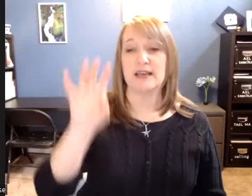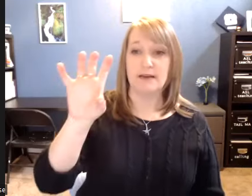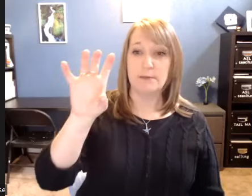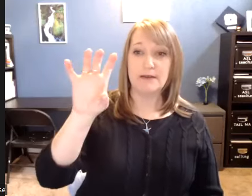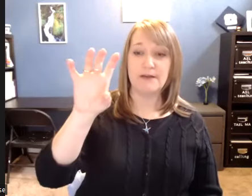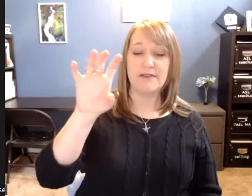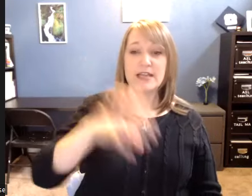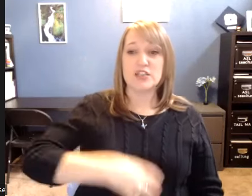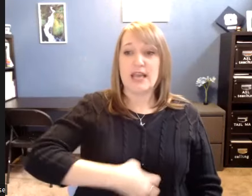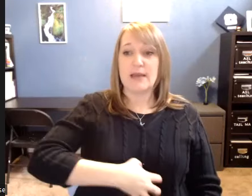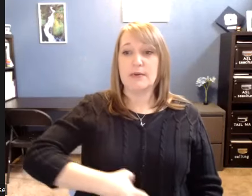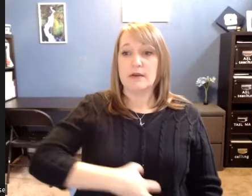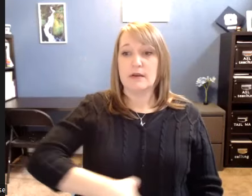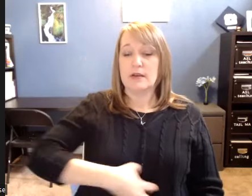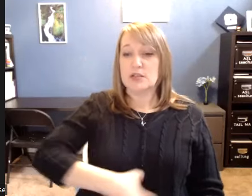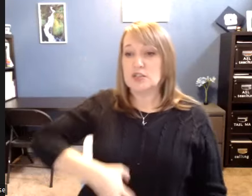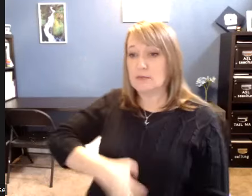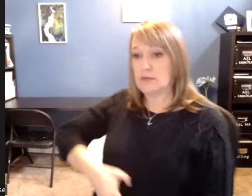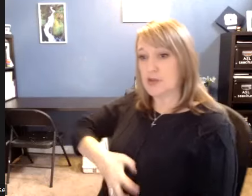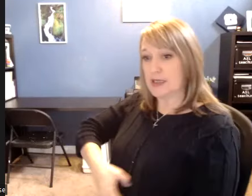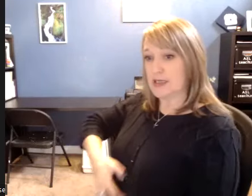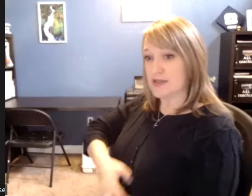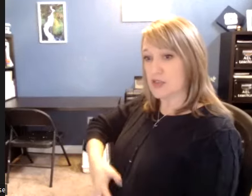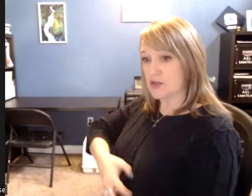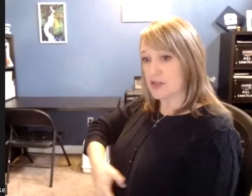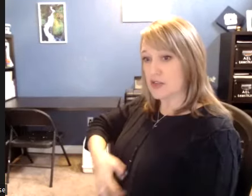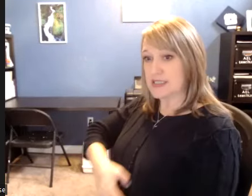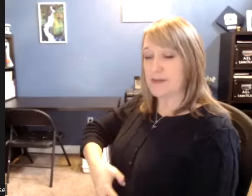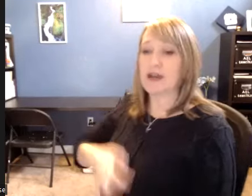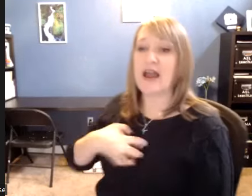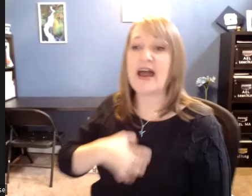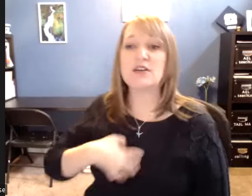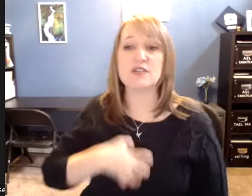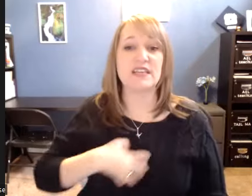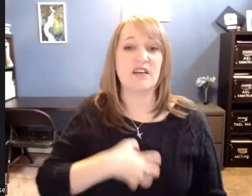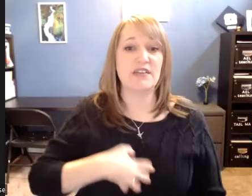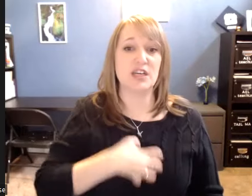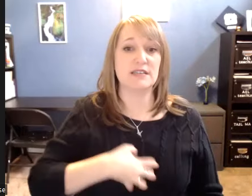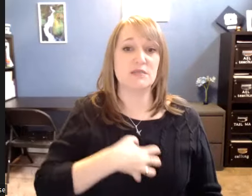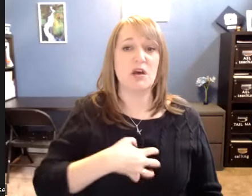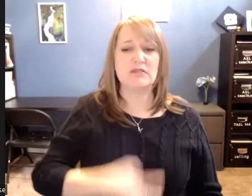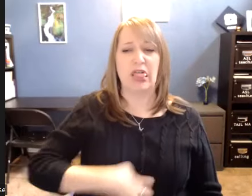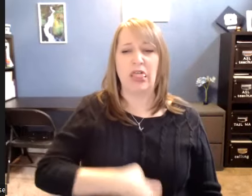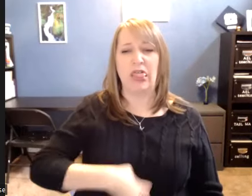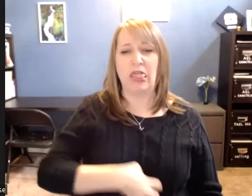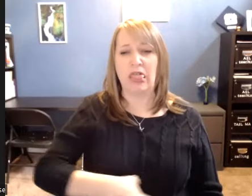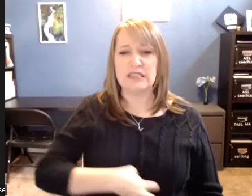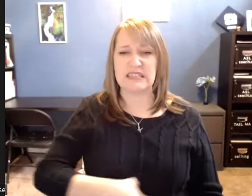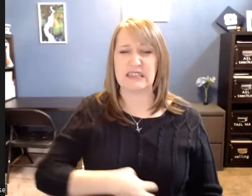Disgusting. Bent five hand shape, doing little circles on your stomach. I have also seen it on the chest as well.